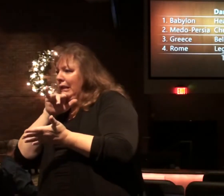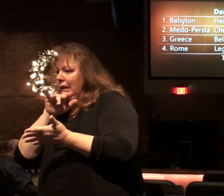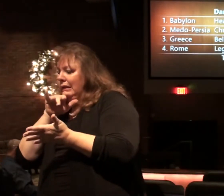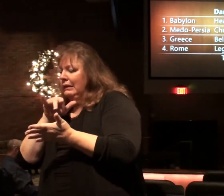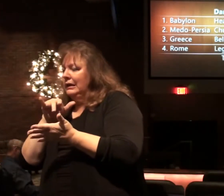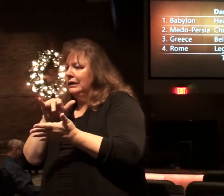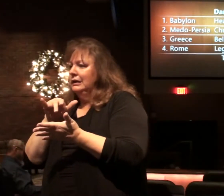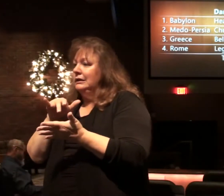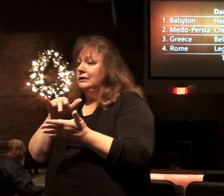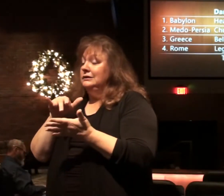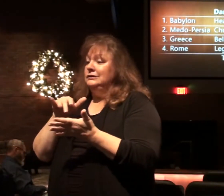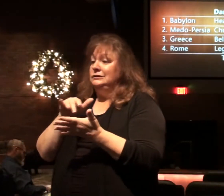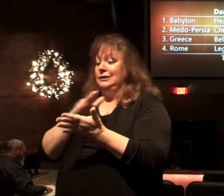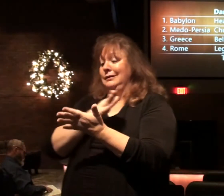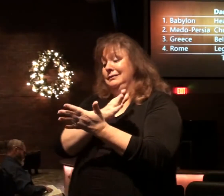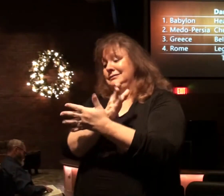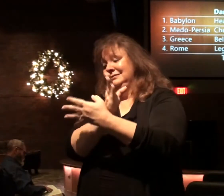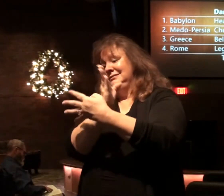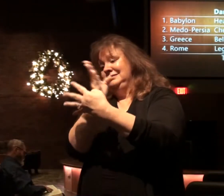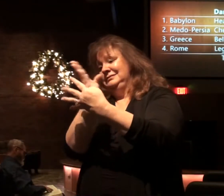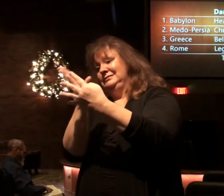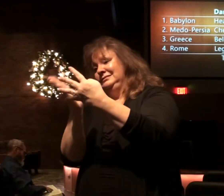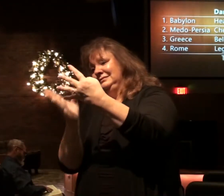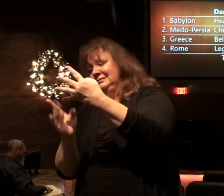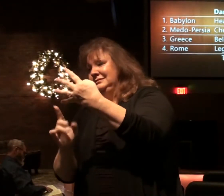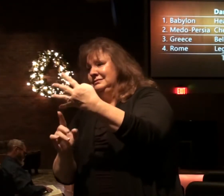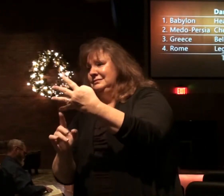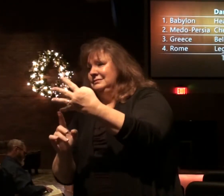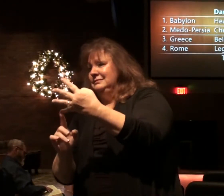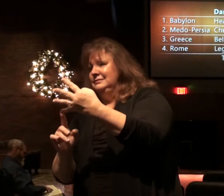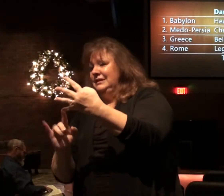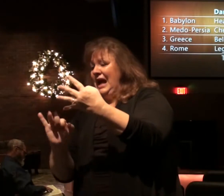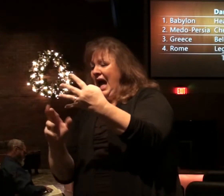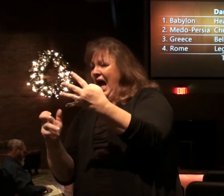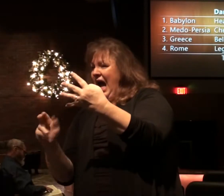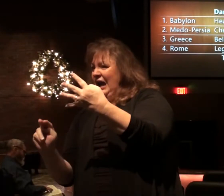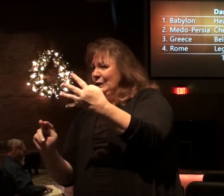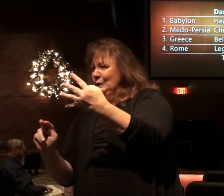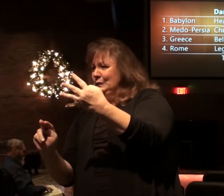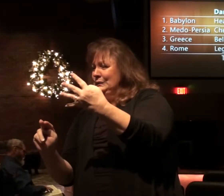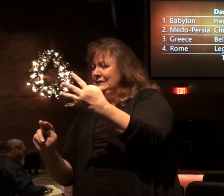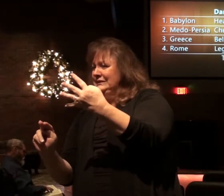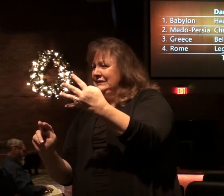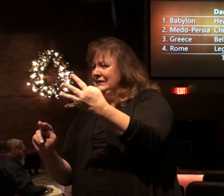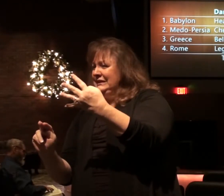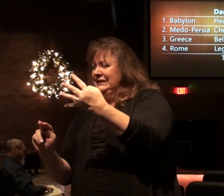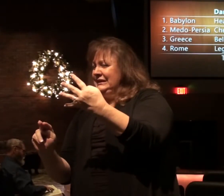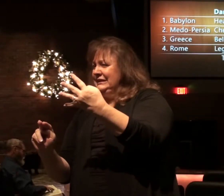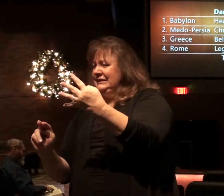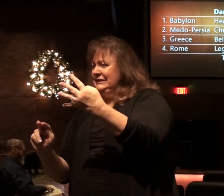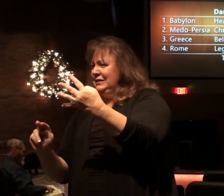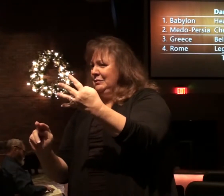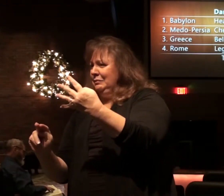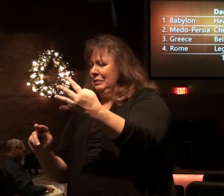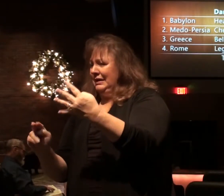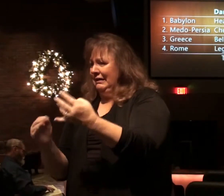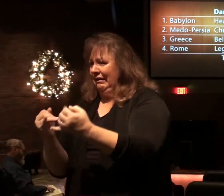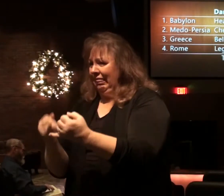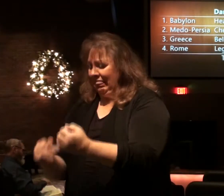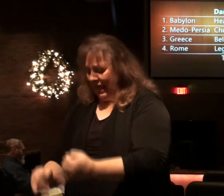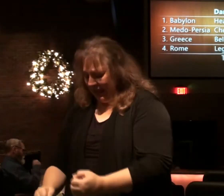kingdom. So as you come down to this form of the kingdom, it's iron. But as it comes down to its